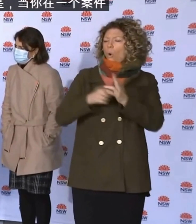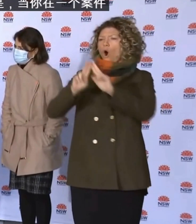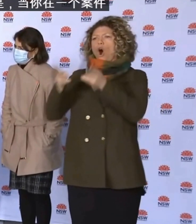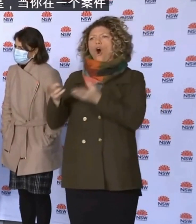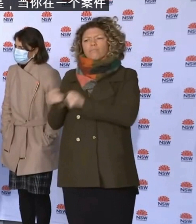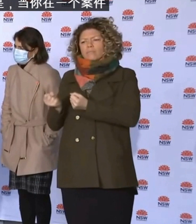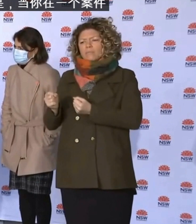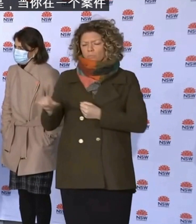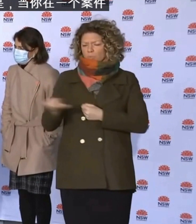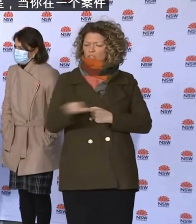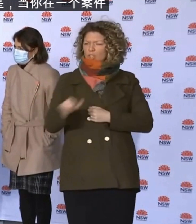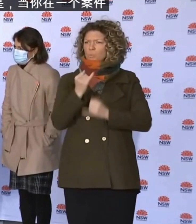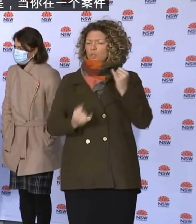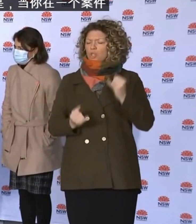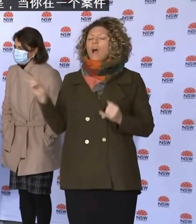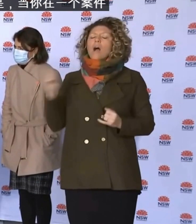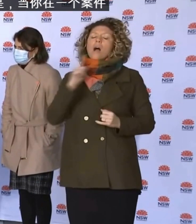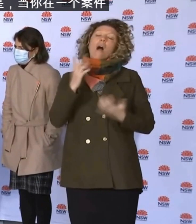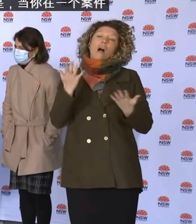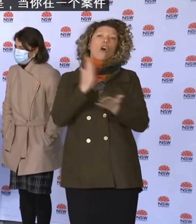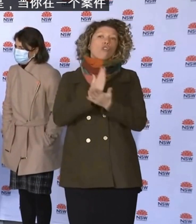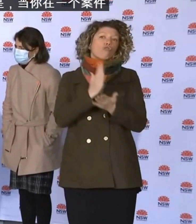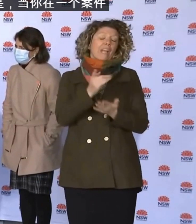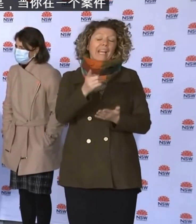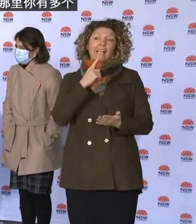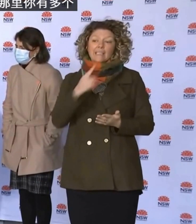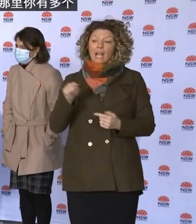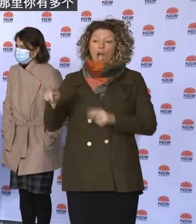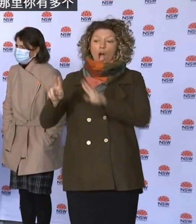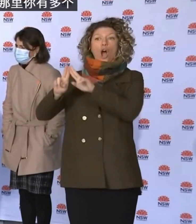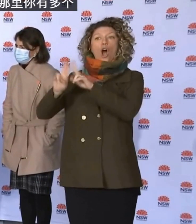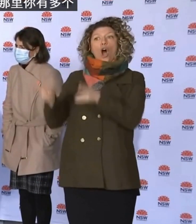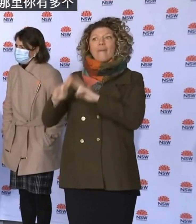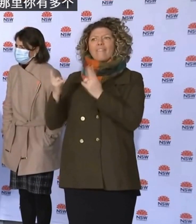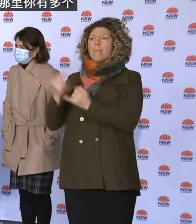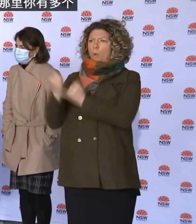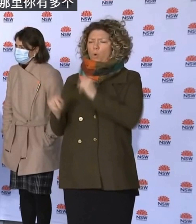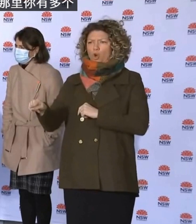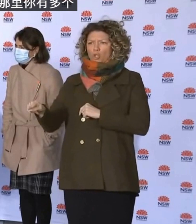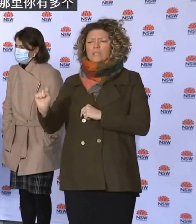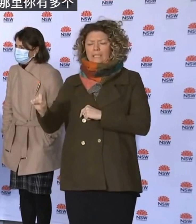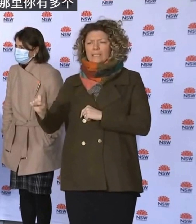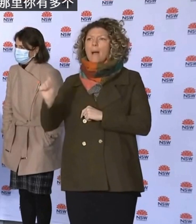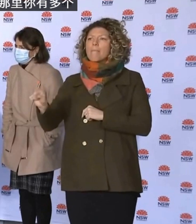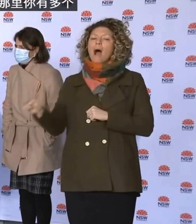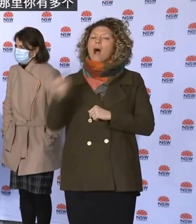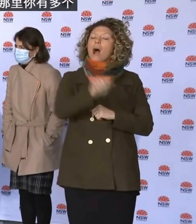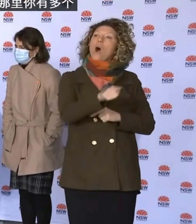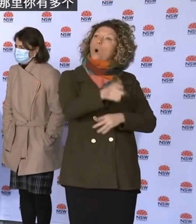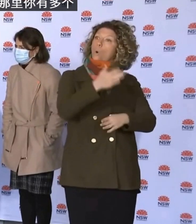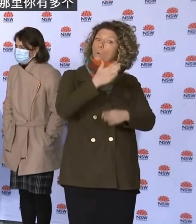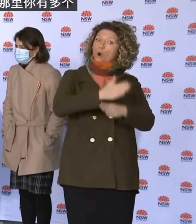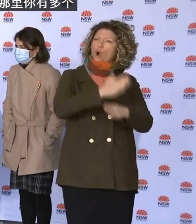dominate, but what you see in workplaces is that when you have a case in a workplace, they're often large